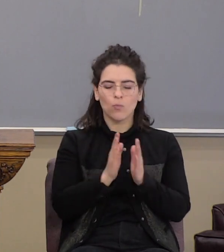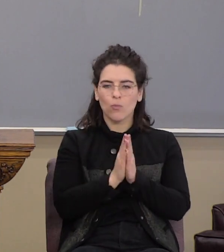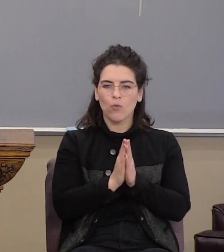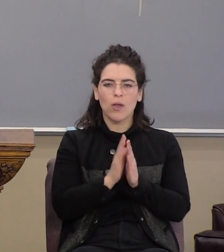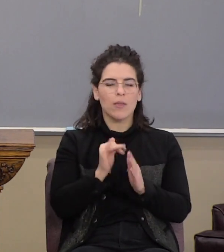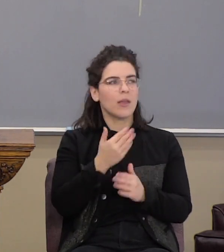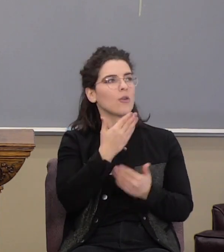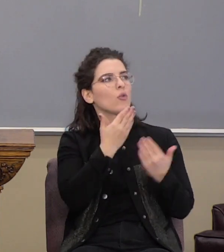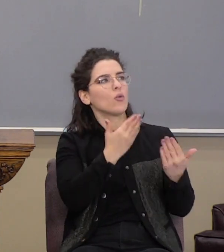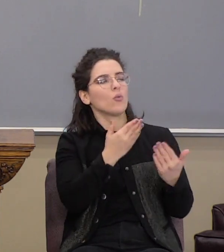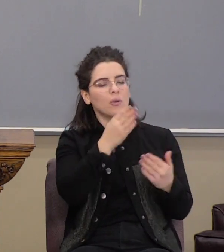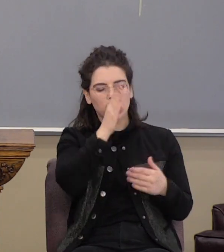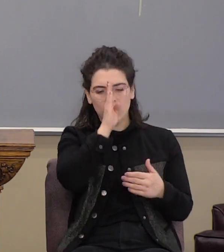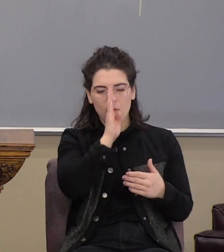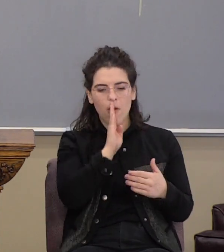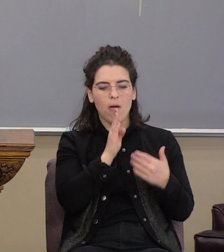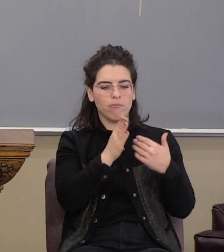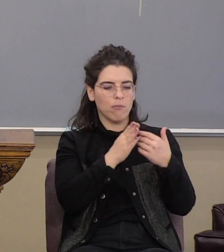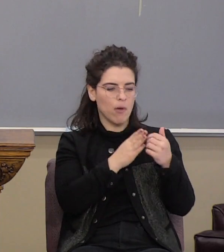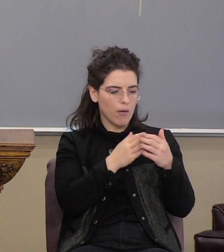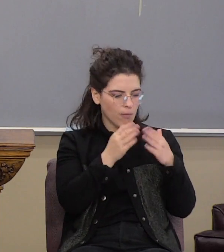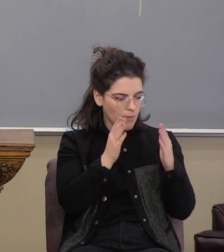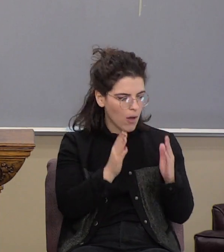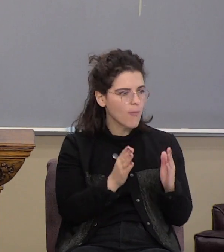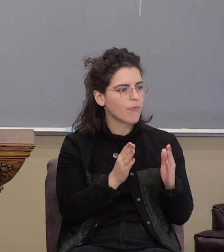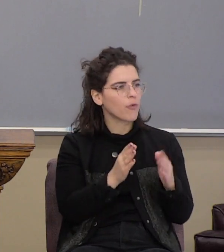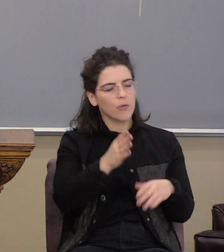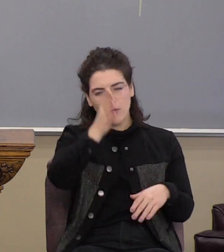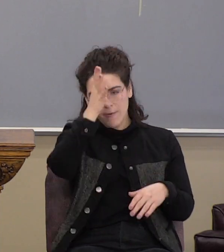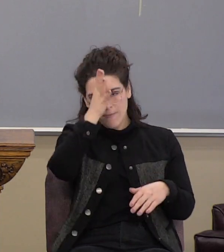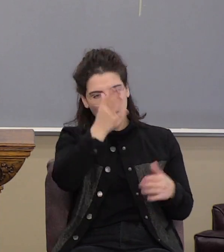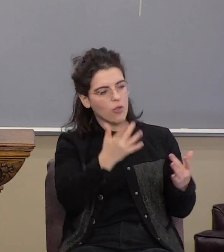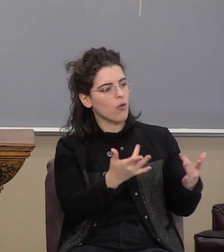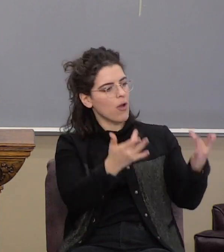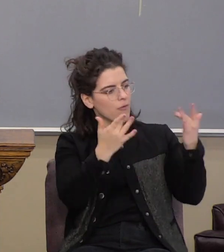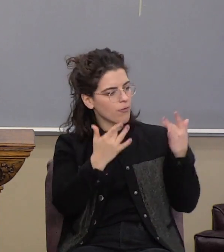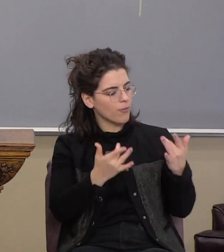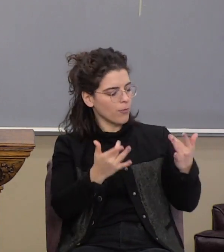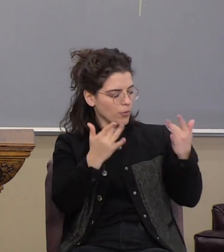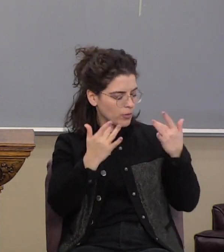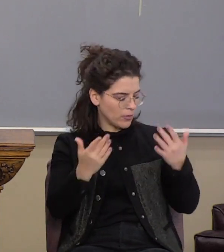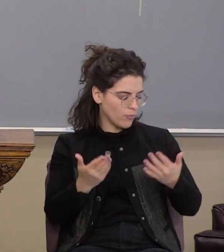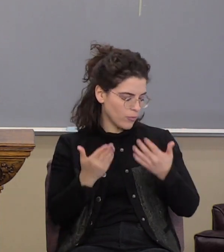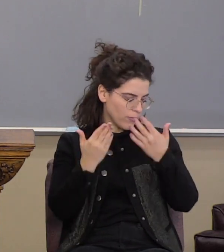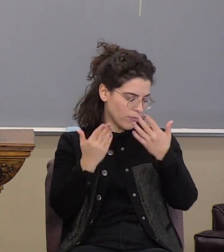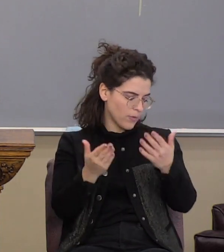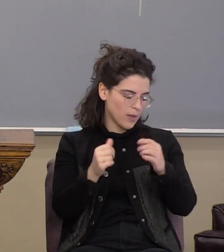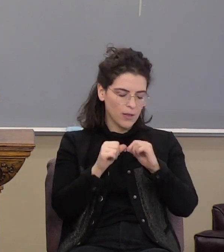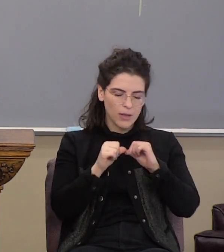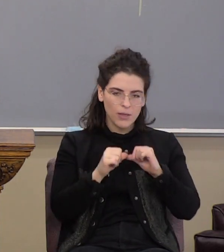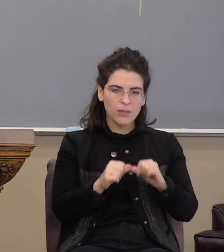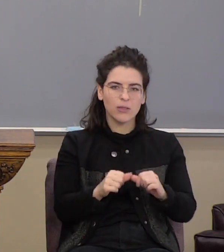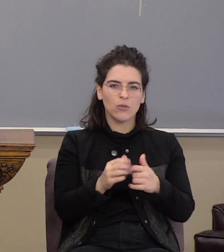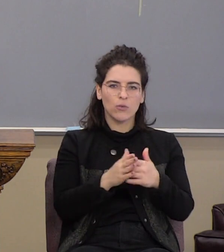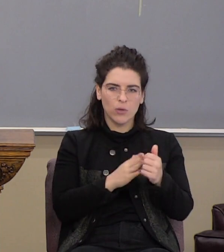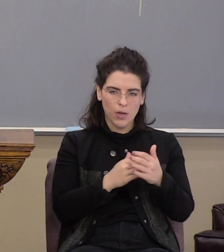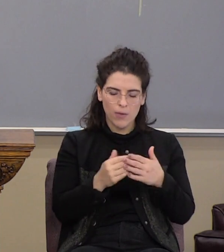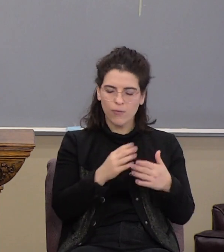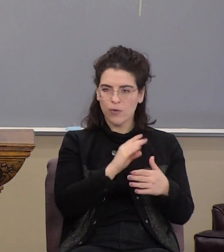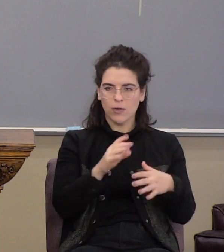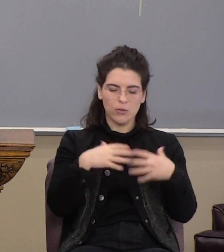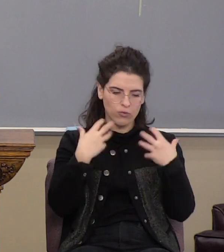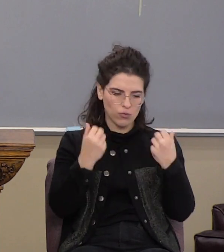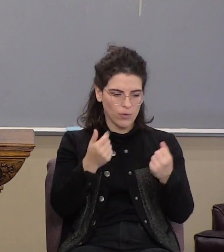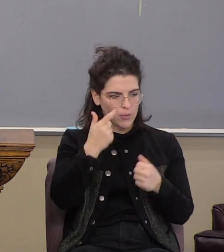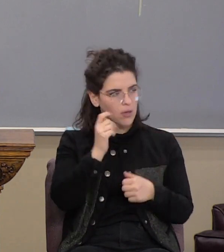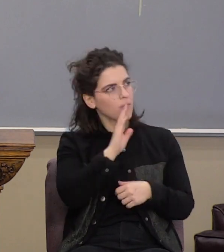comfort and the Father of mercies, would provide that sustaining comfort and strength because of your